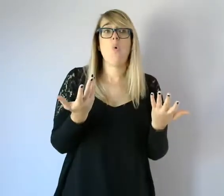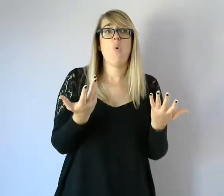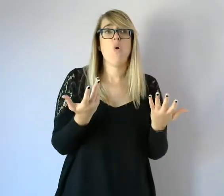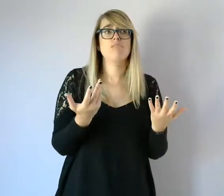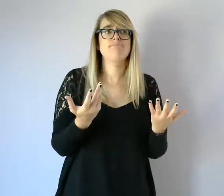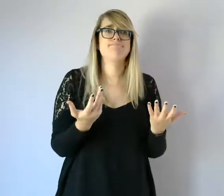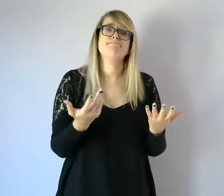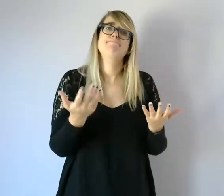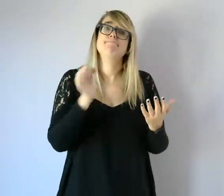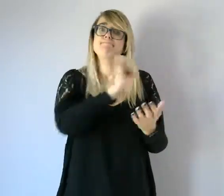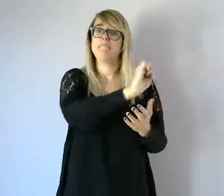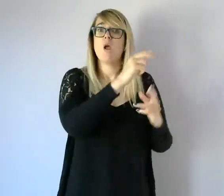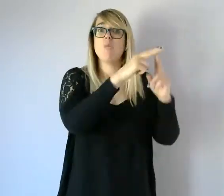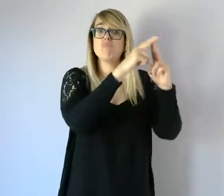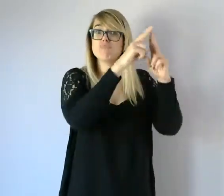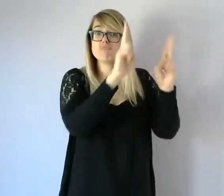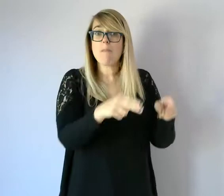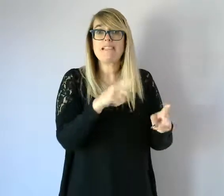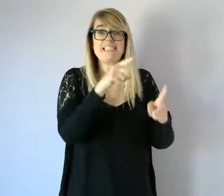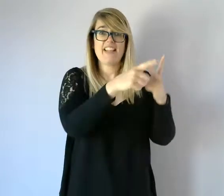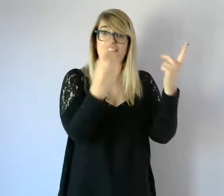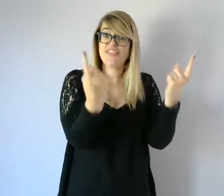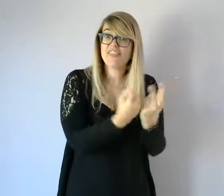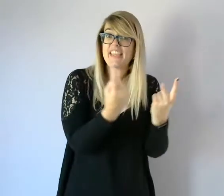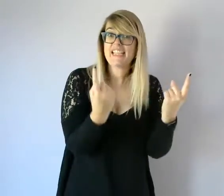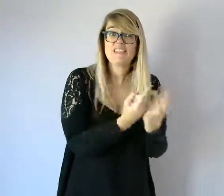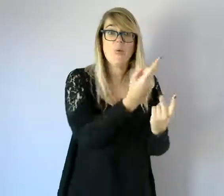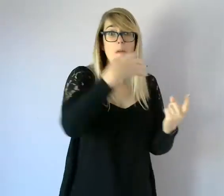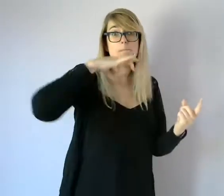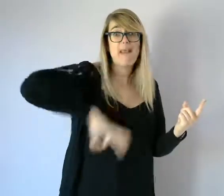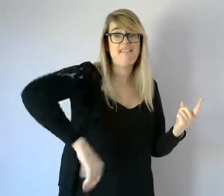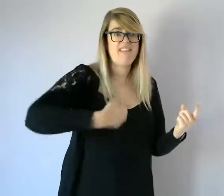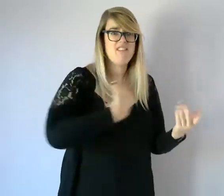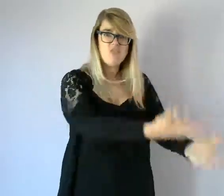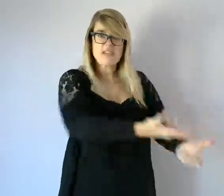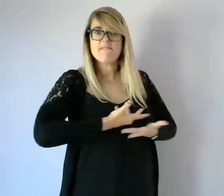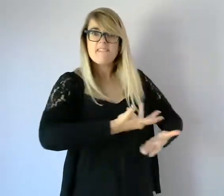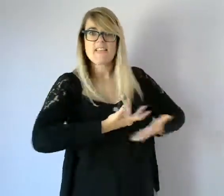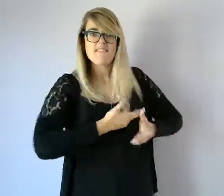misappropriation of property, possessions or benefits.